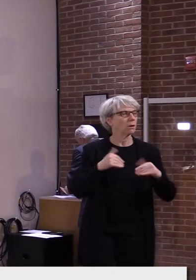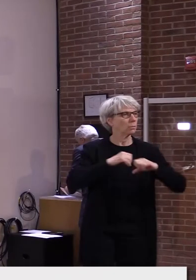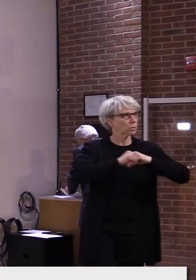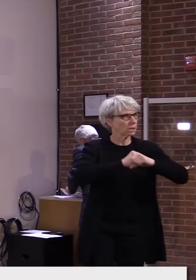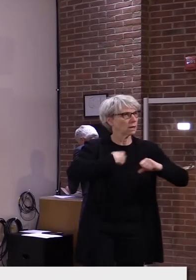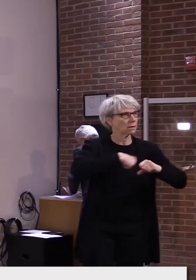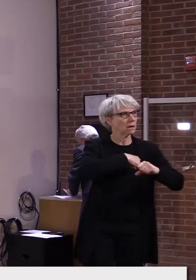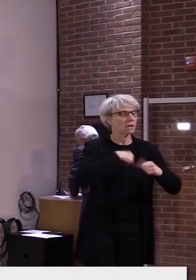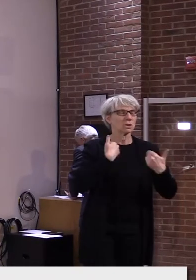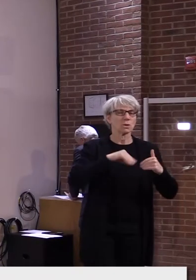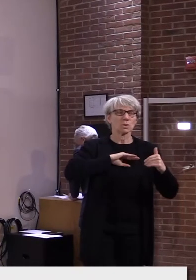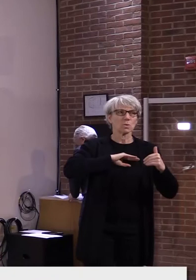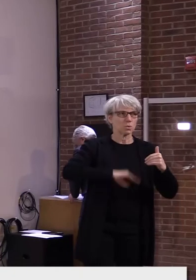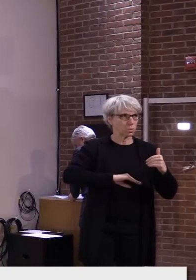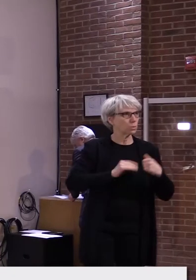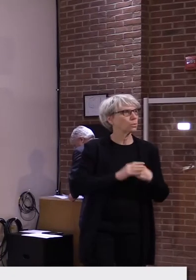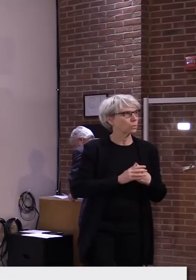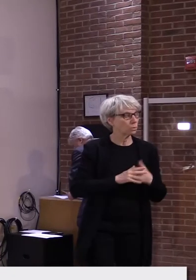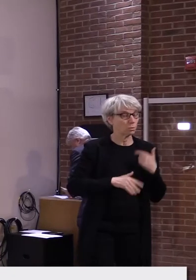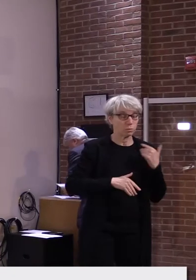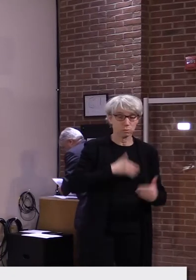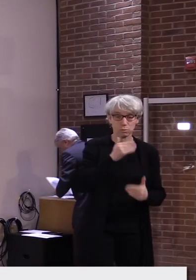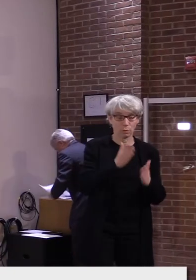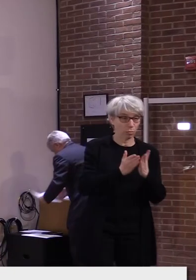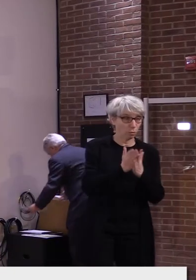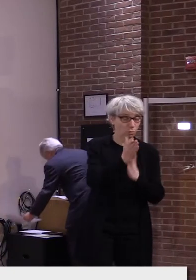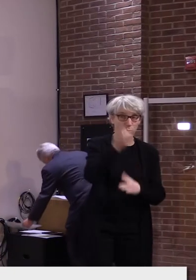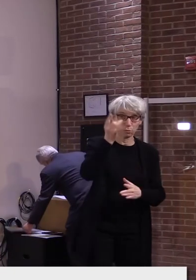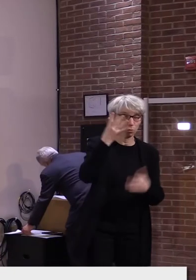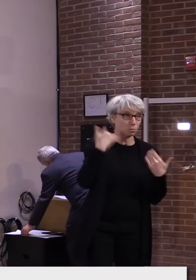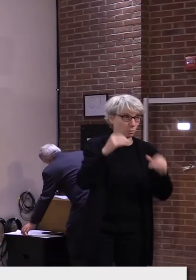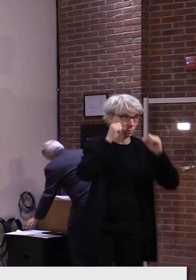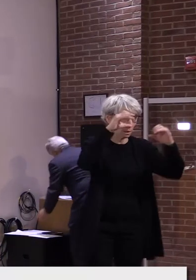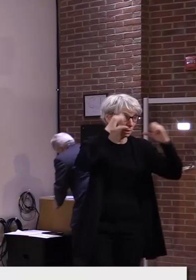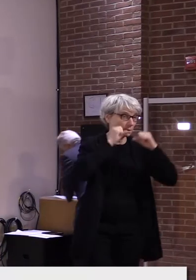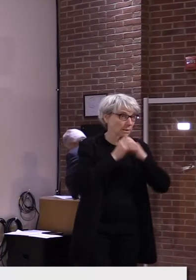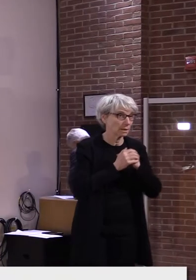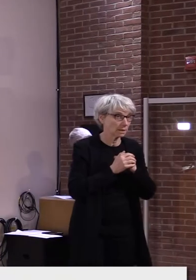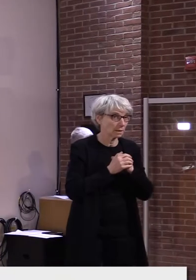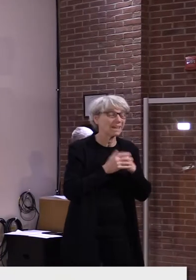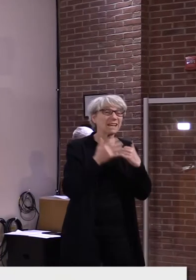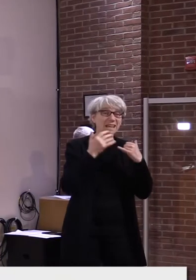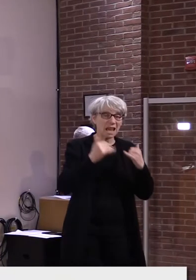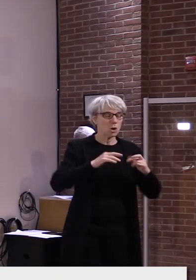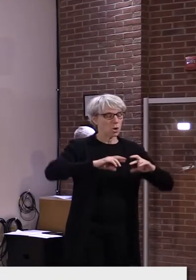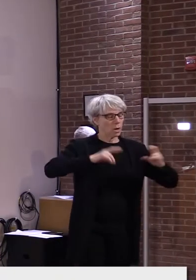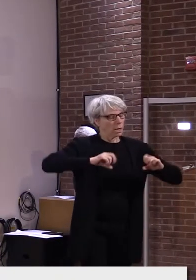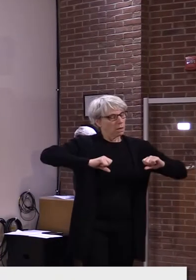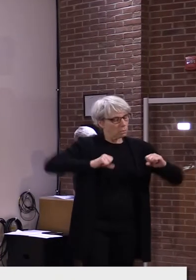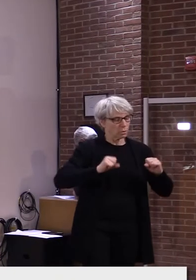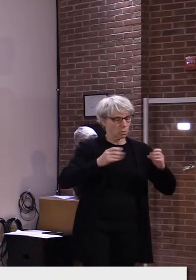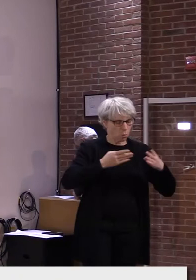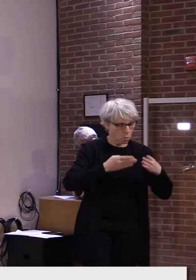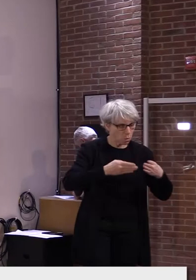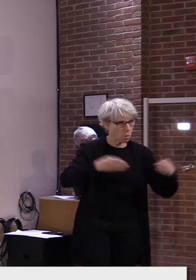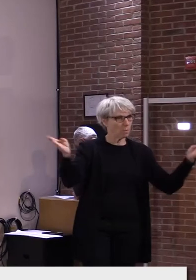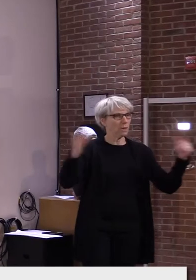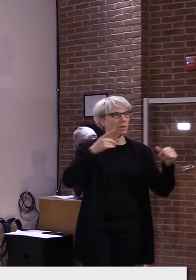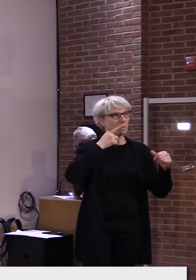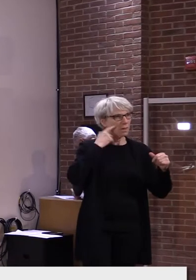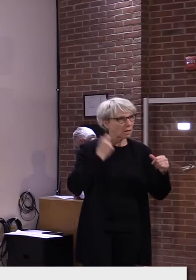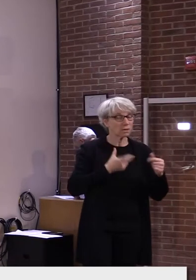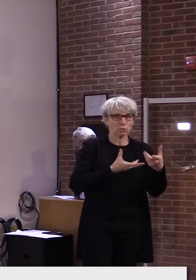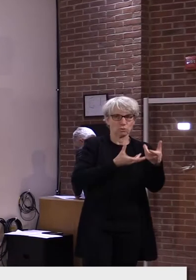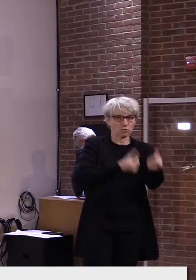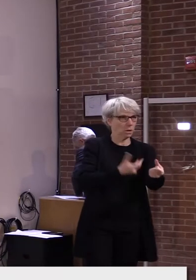This is why we can lift these restrictions, because we trust the vaccine. We trust the data and the